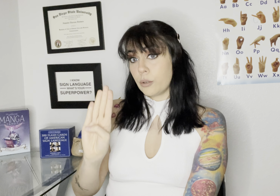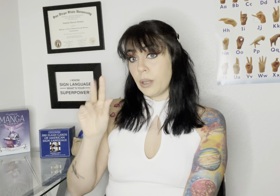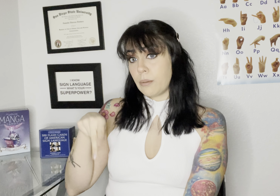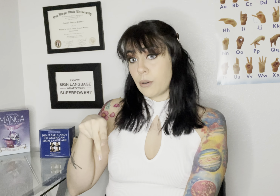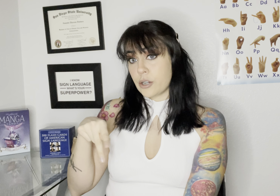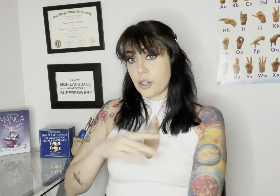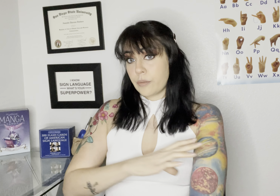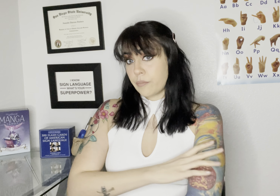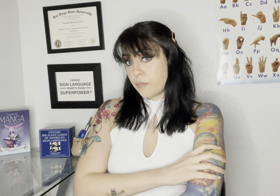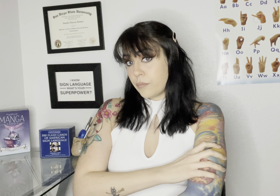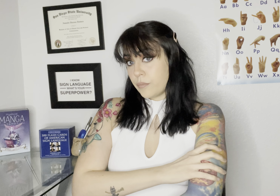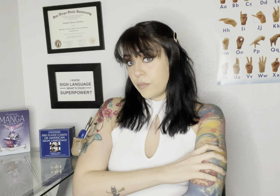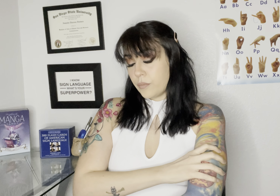blood pressure, check.